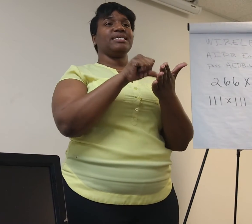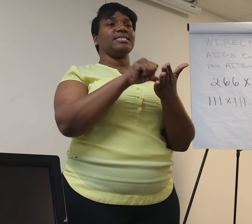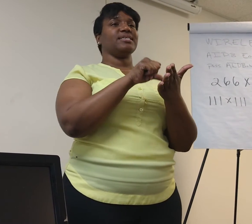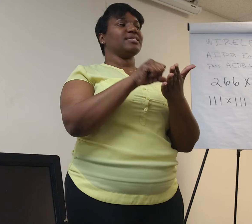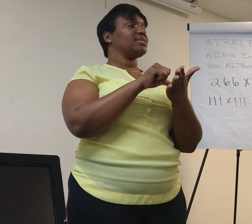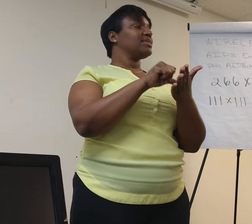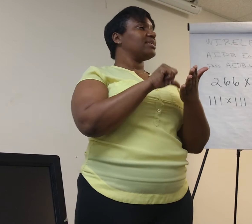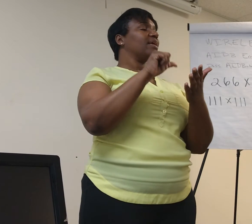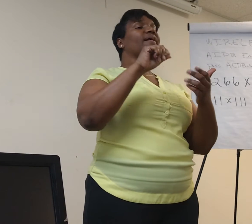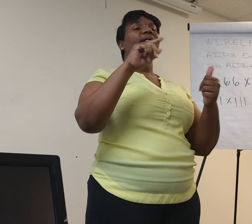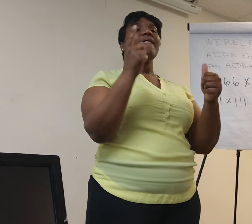Rinse, scrape, or soak.